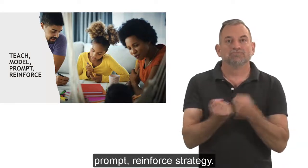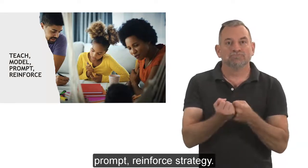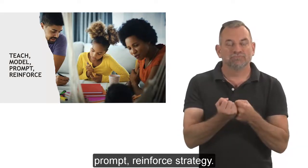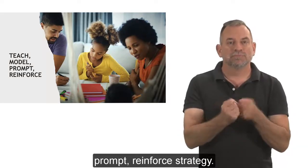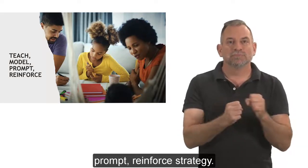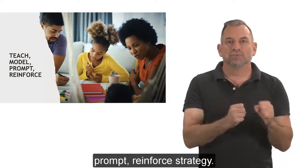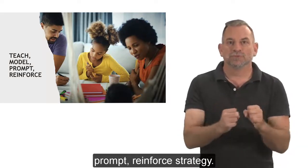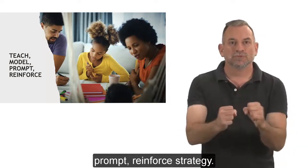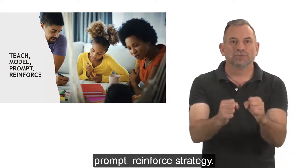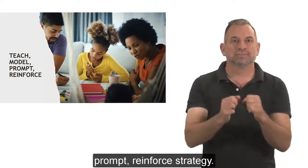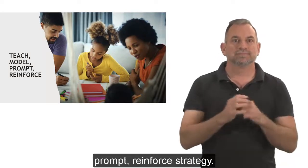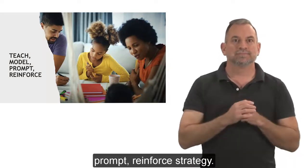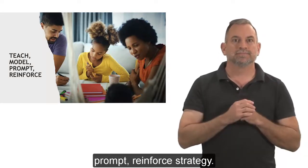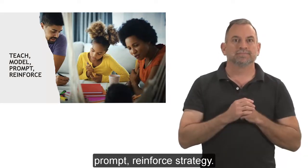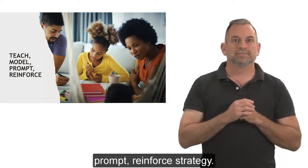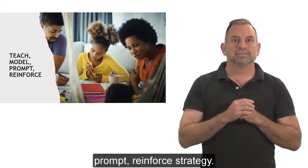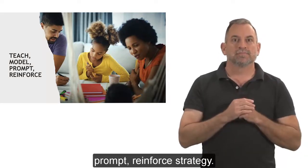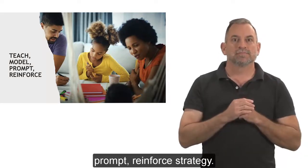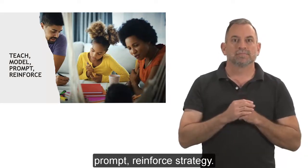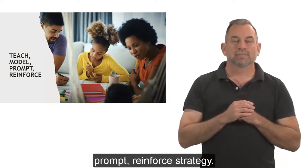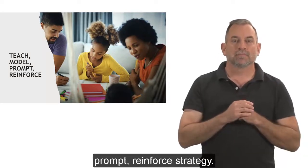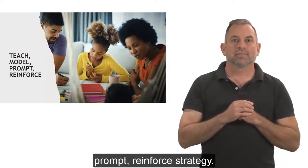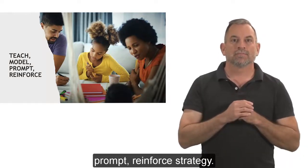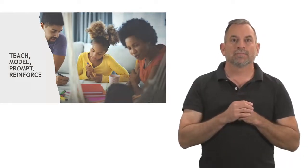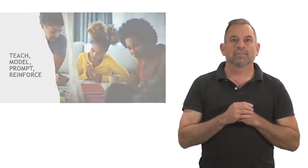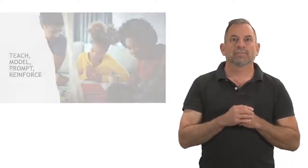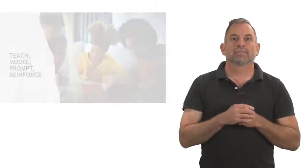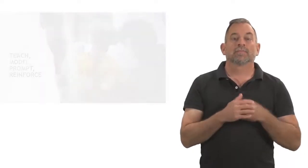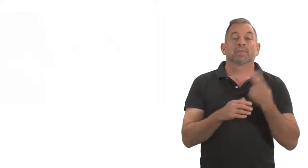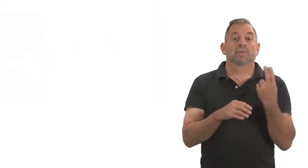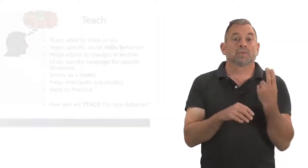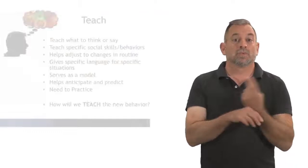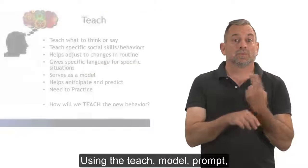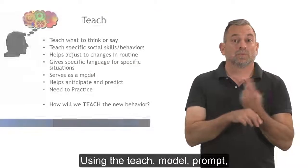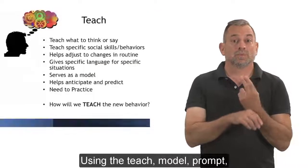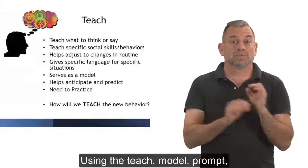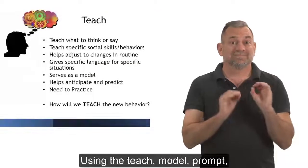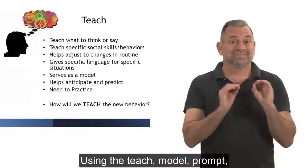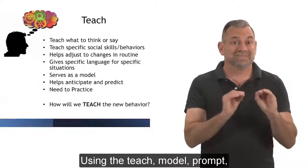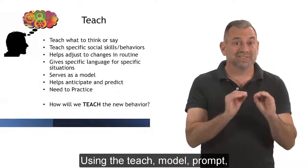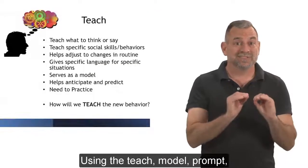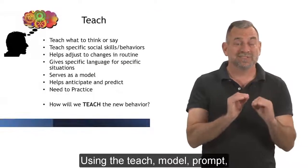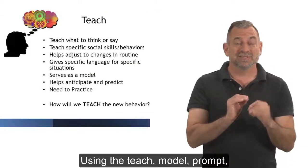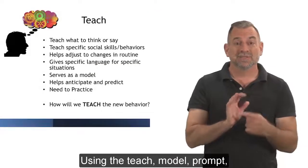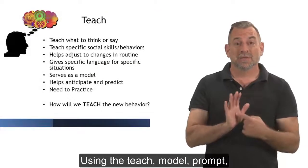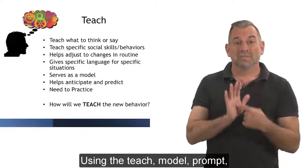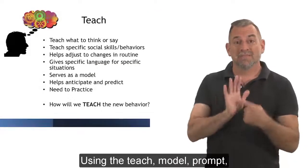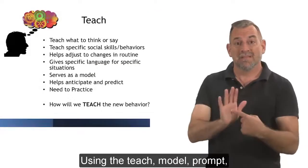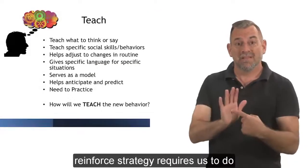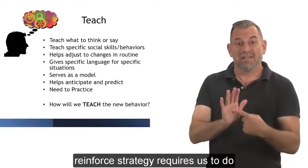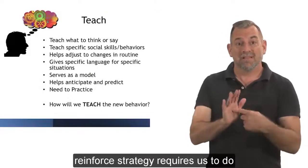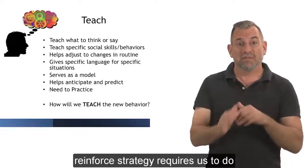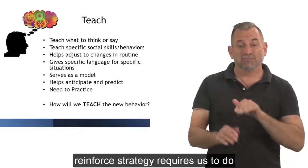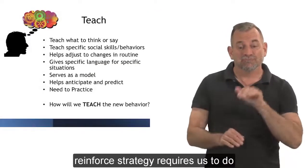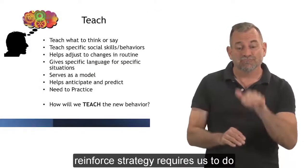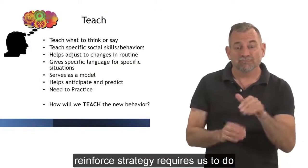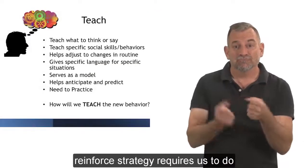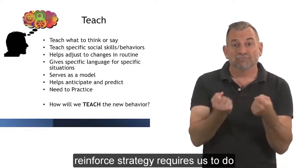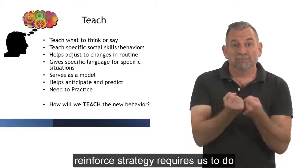prompt, reinforce strategy. Using the teach, model, prompt, reinforce strategy